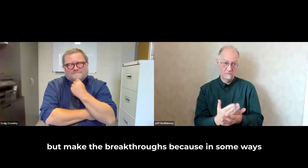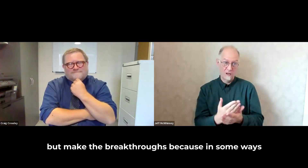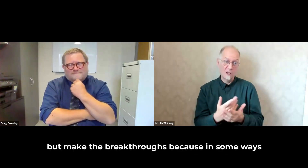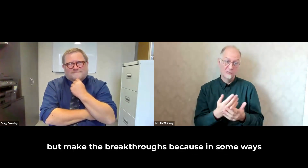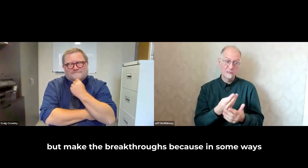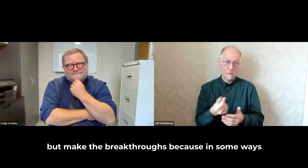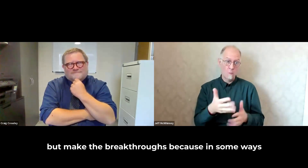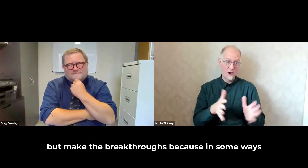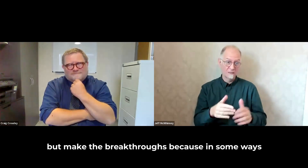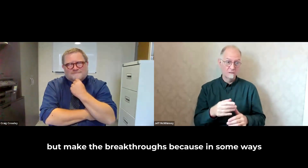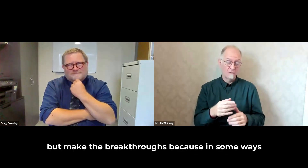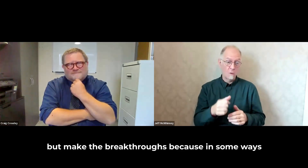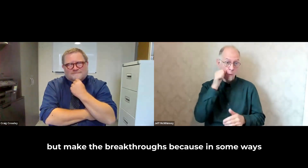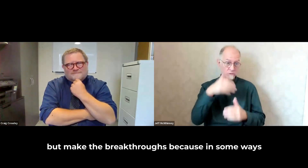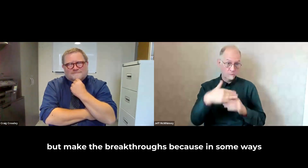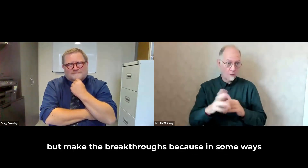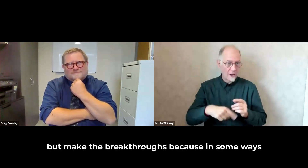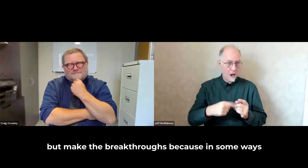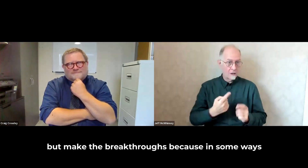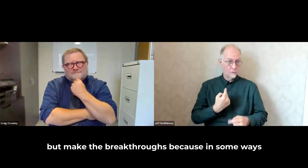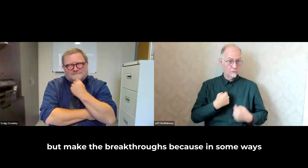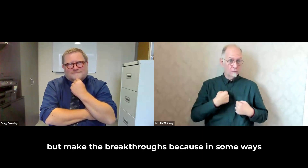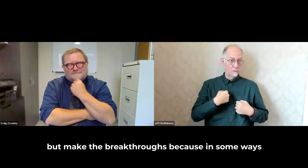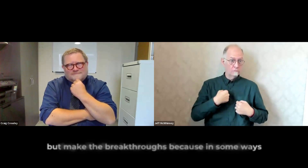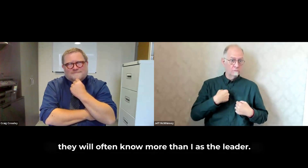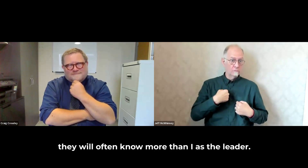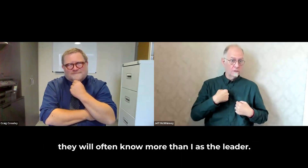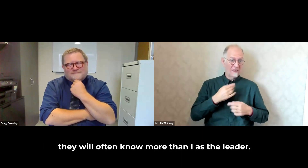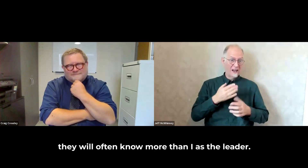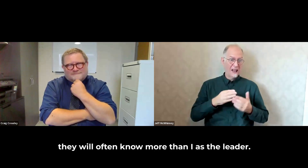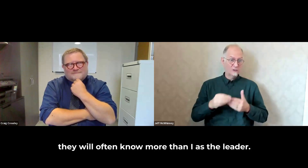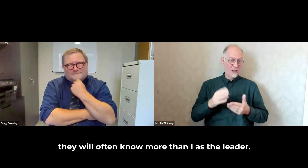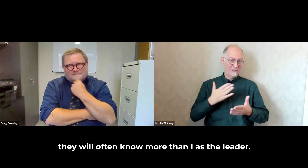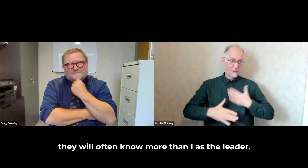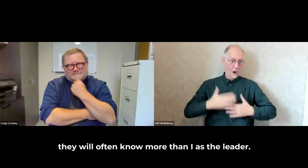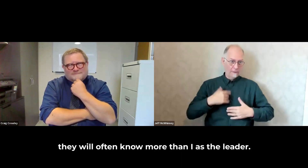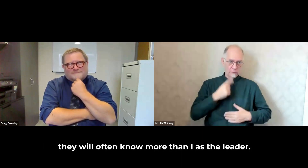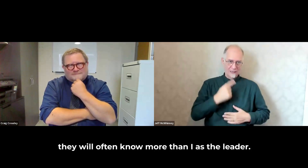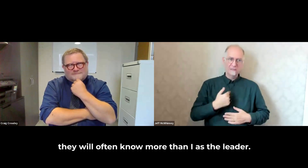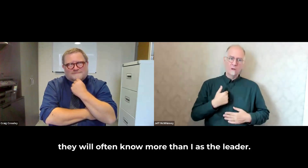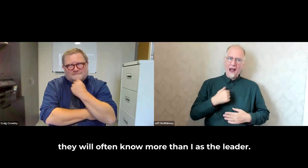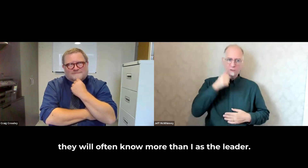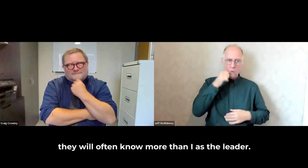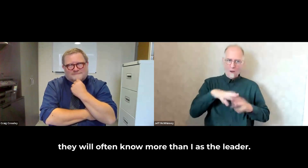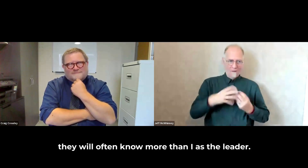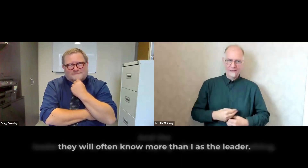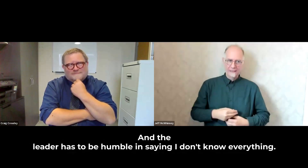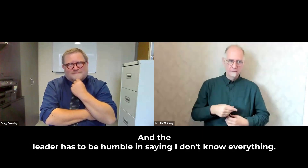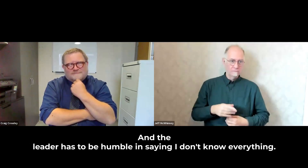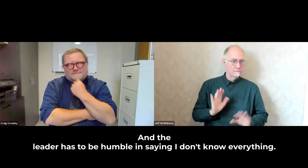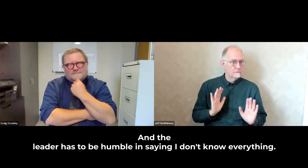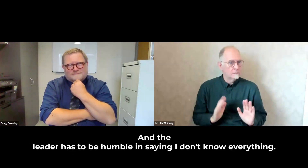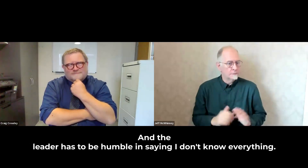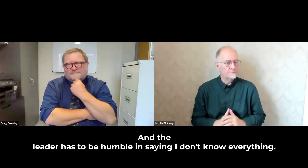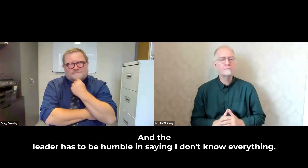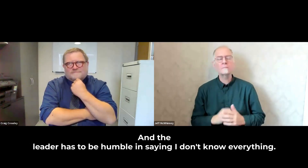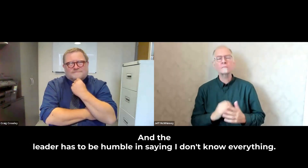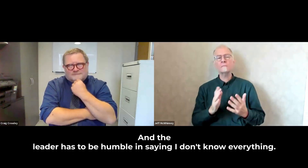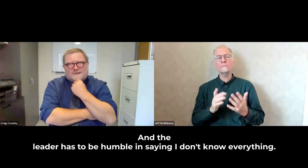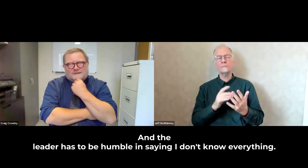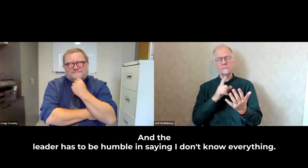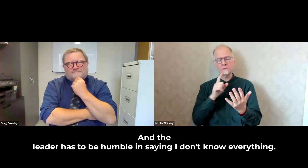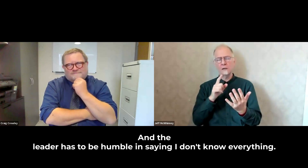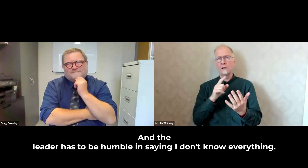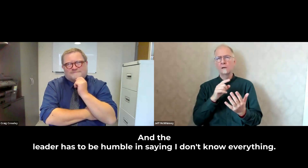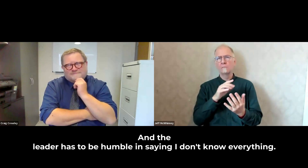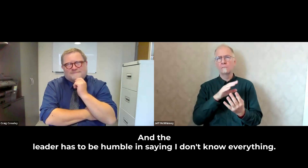make the breakthroughs, because in some ways they will often know more than I as the leader, and the leader has to be humble in